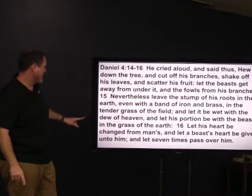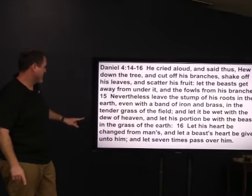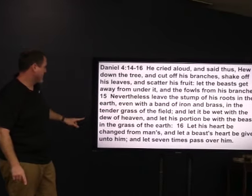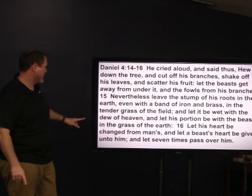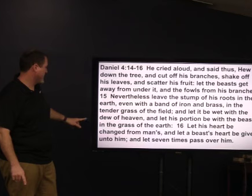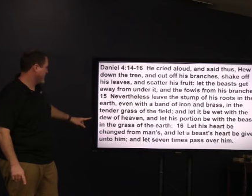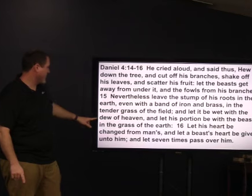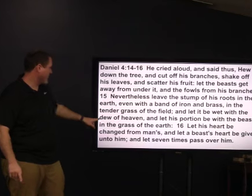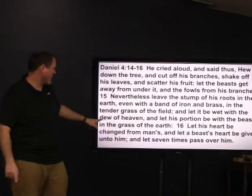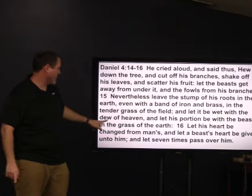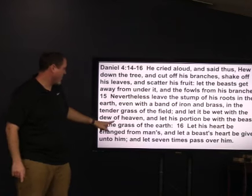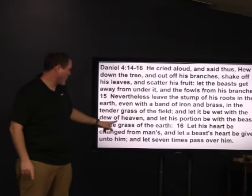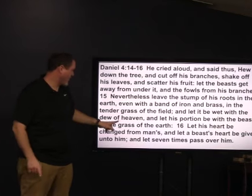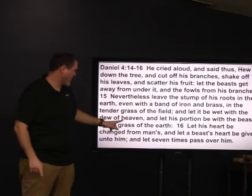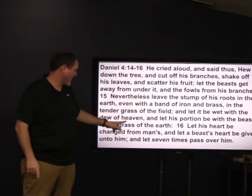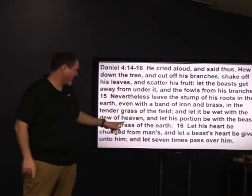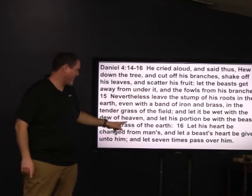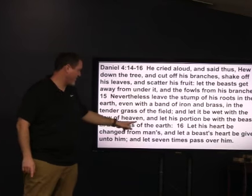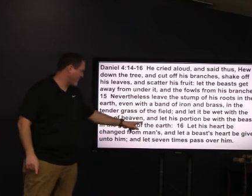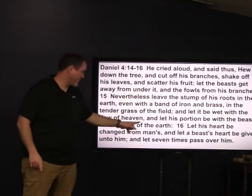The dew of heaven.